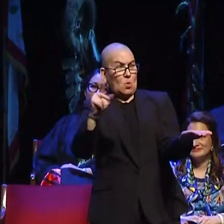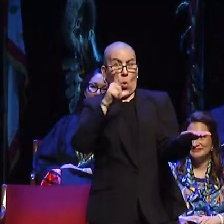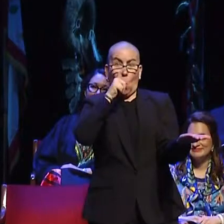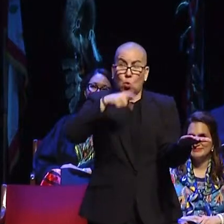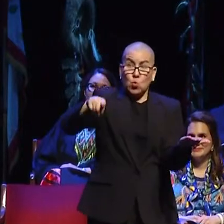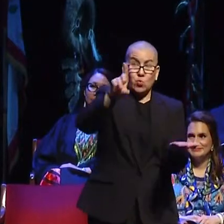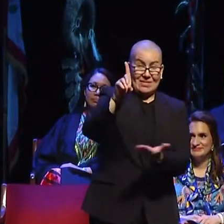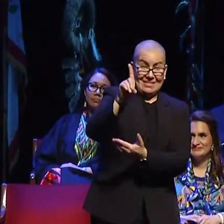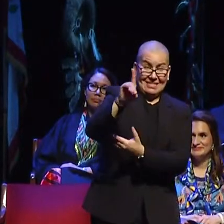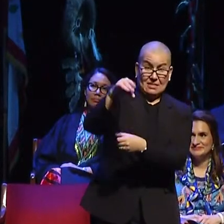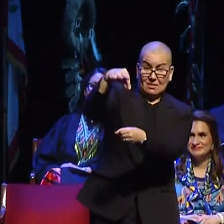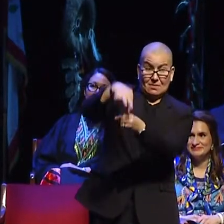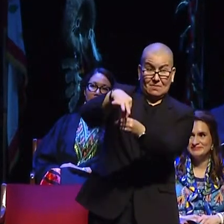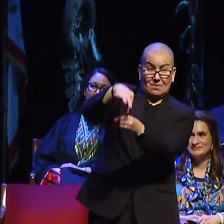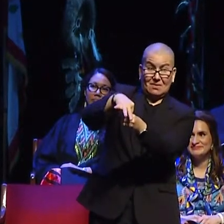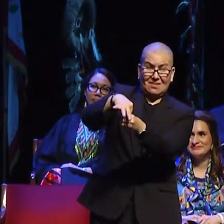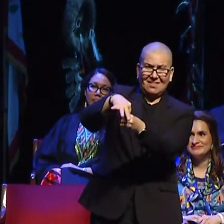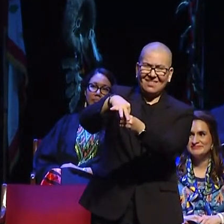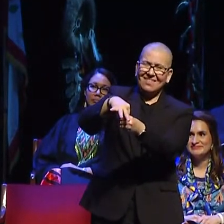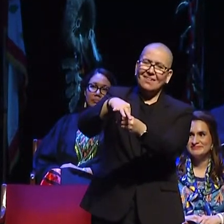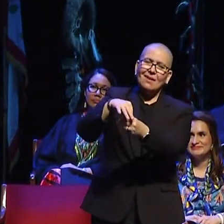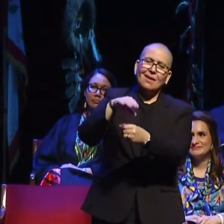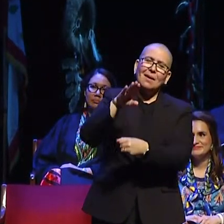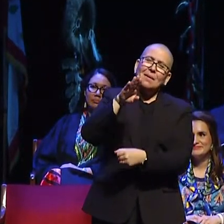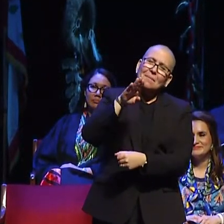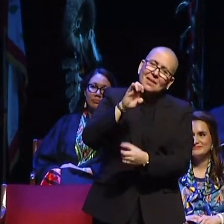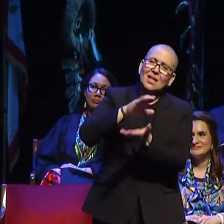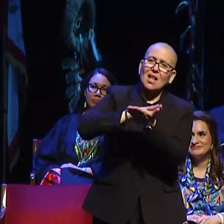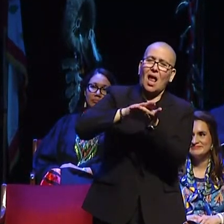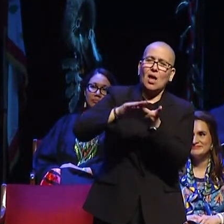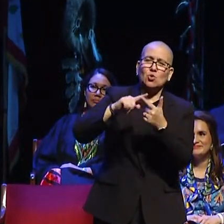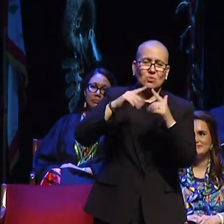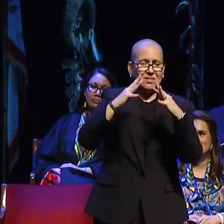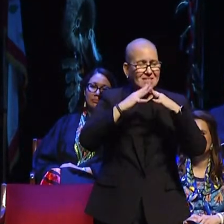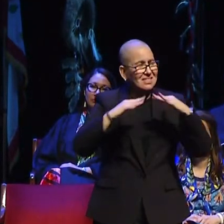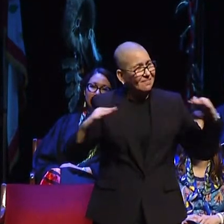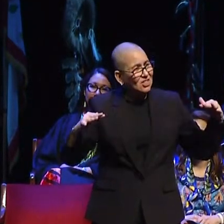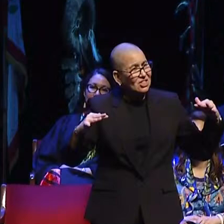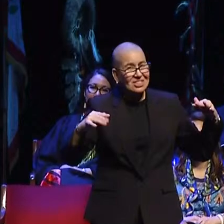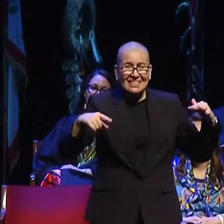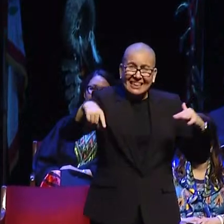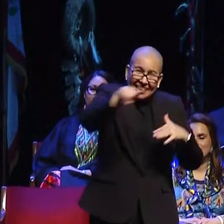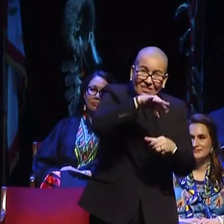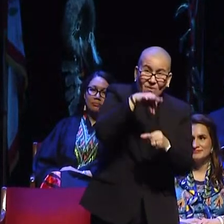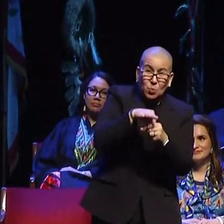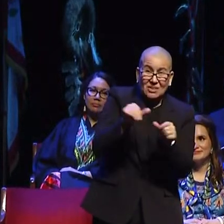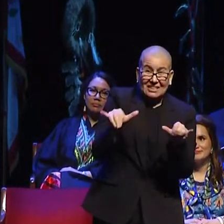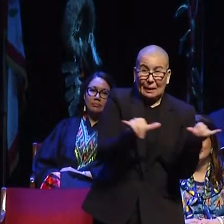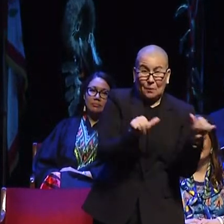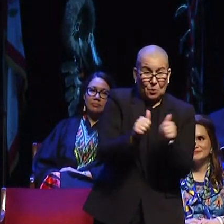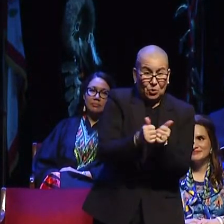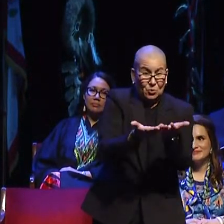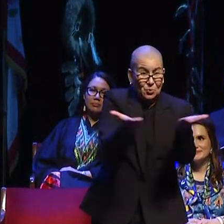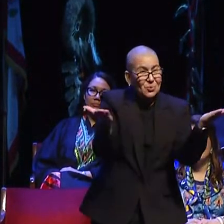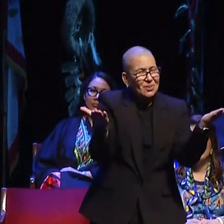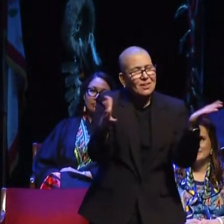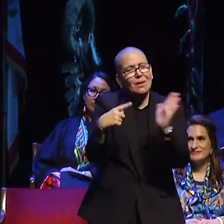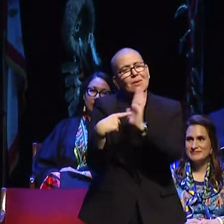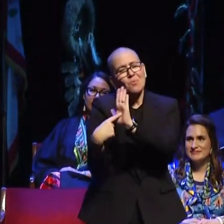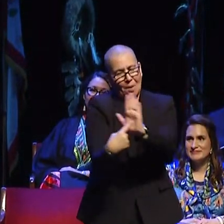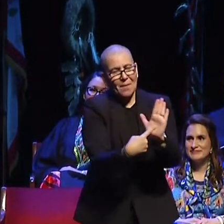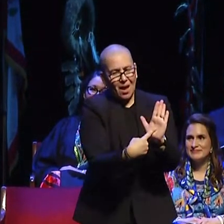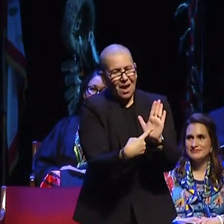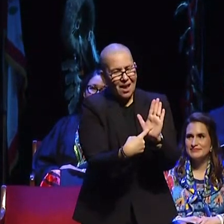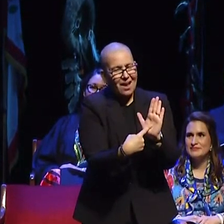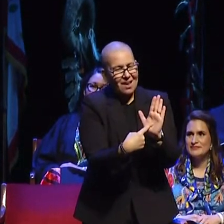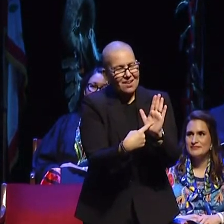the decent, dedicated, diverse leaders that you were elected for. Be the ally and the role model and the change maker that your constituents need you to